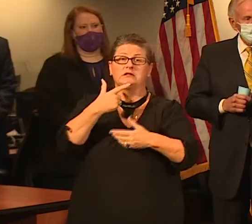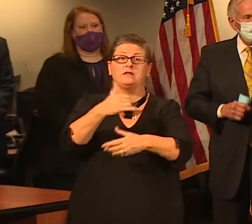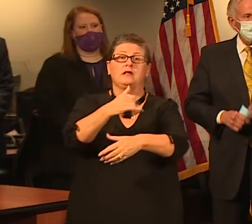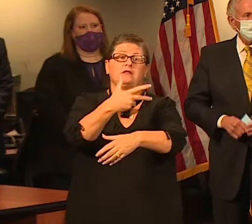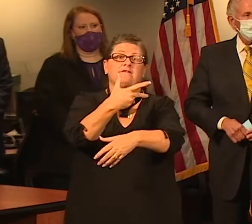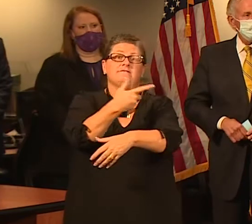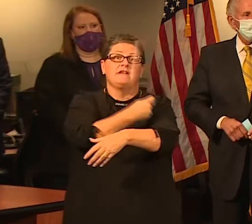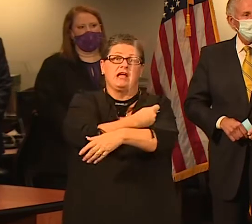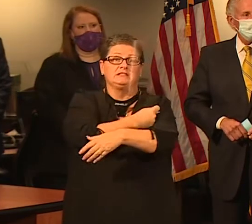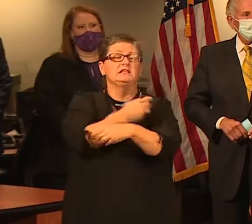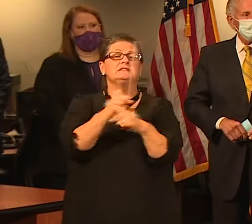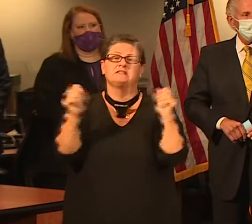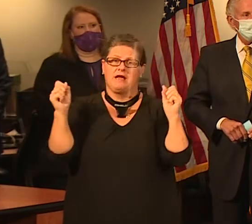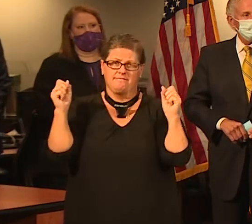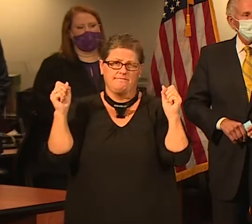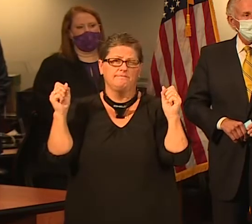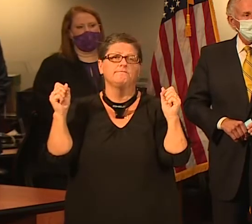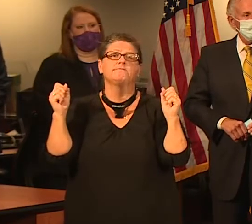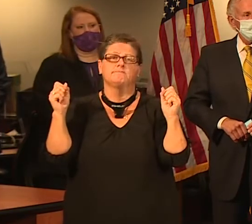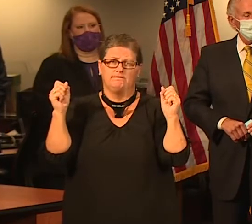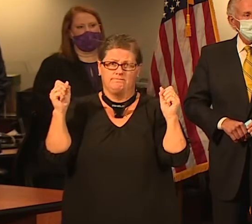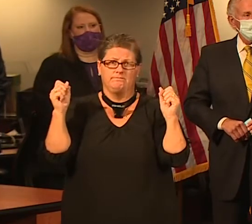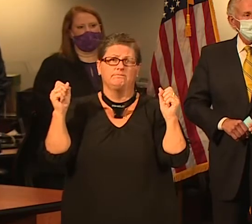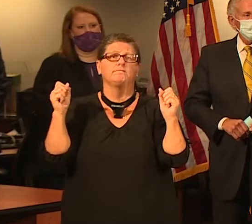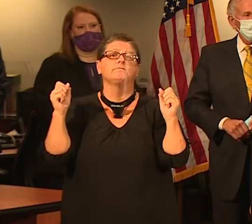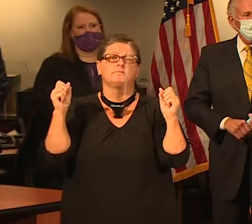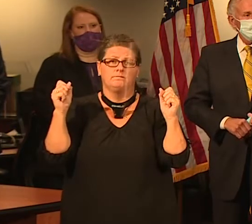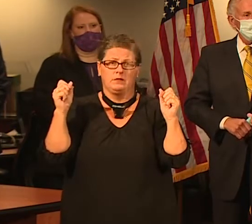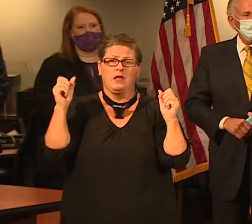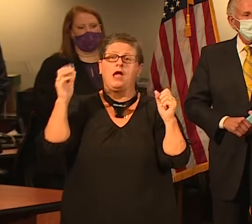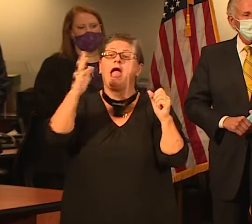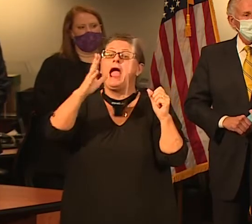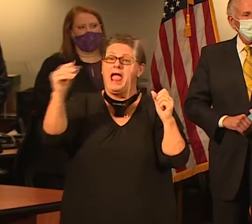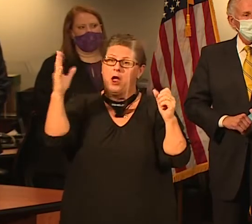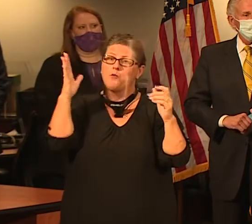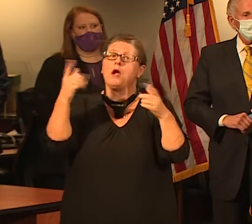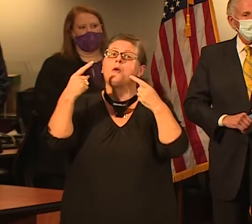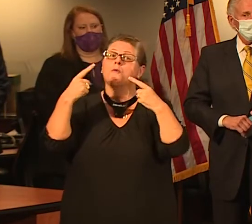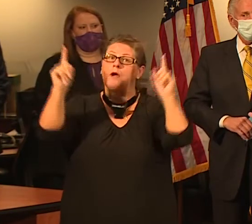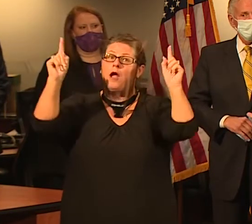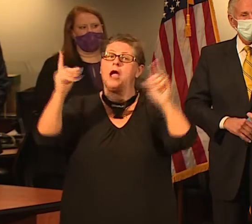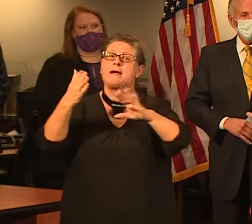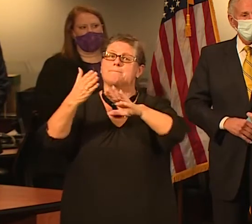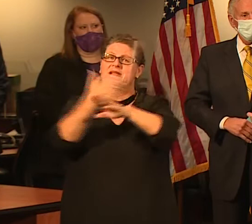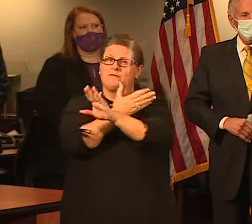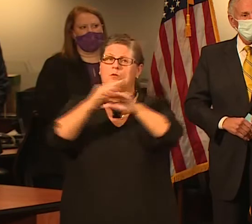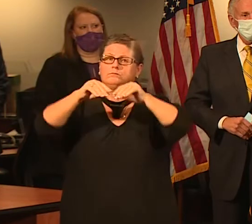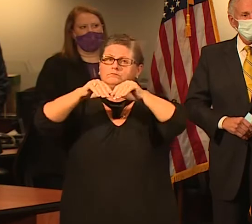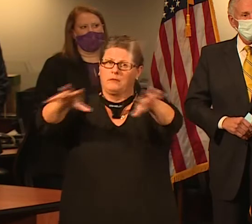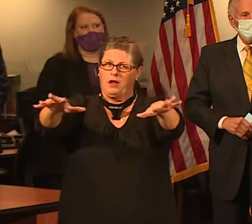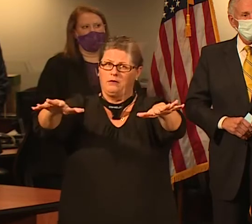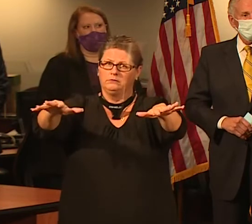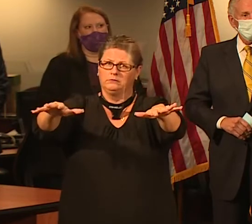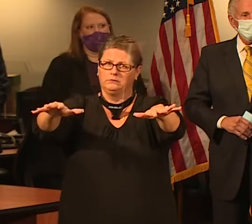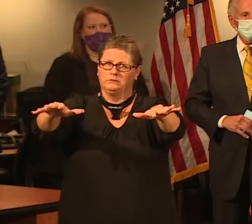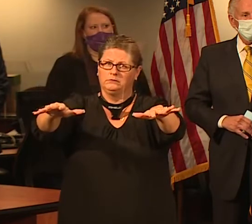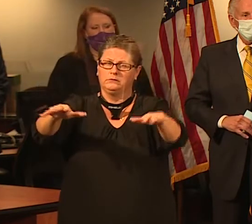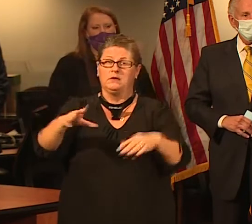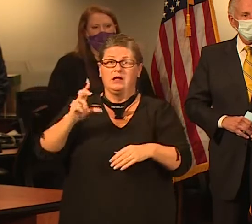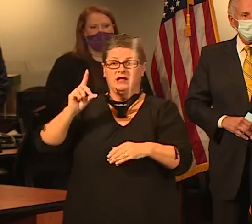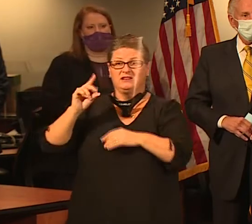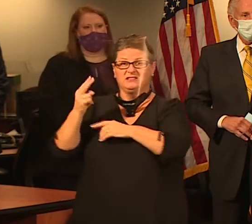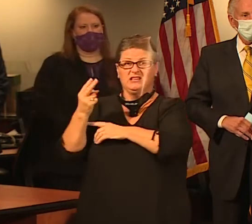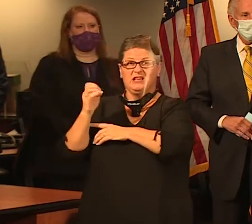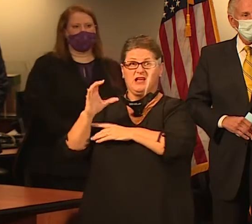vaccine will be safe and efficient before they push it out. And that's all that as far as DHEC is concerned, we don't make those